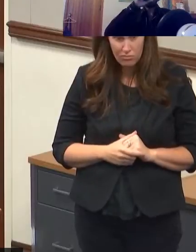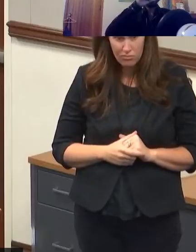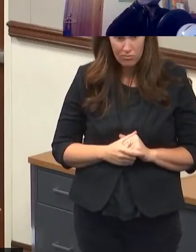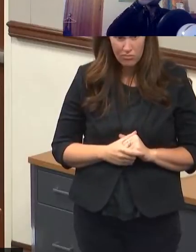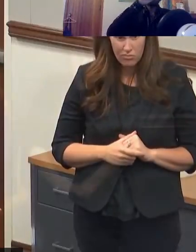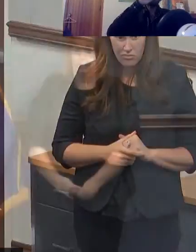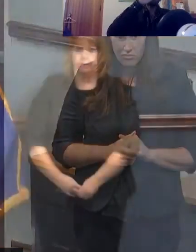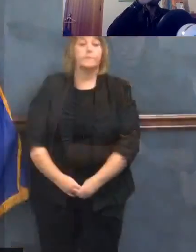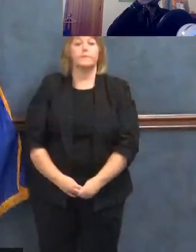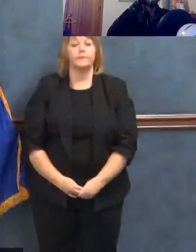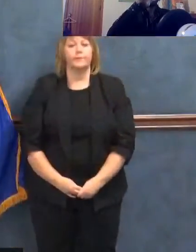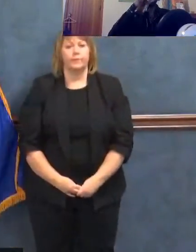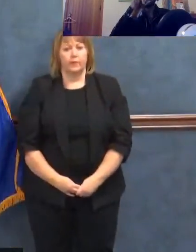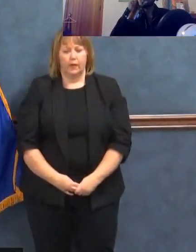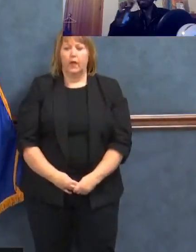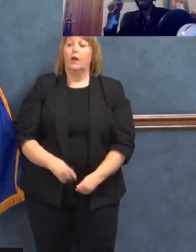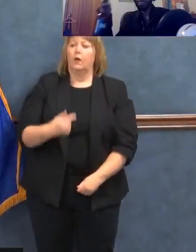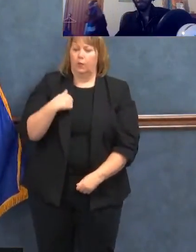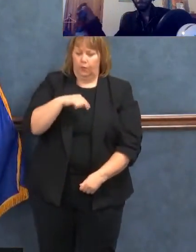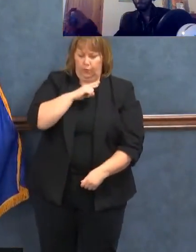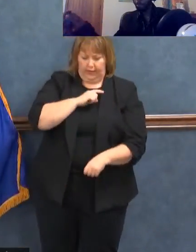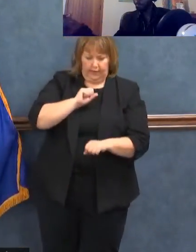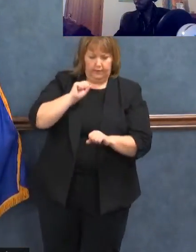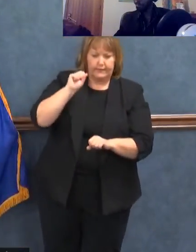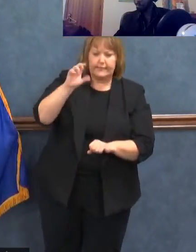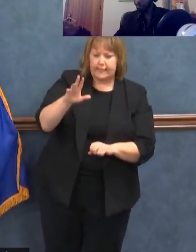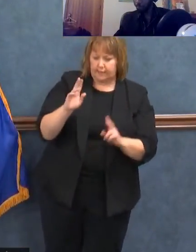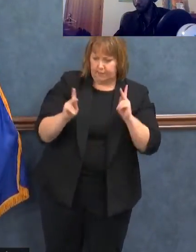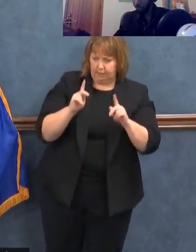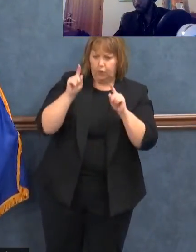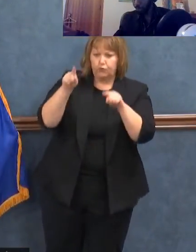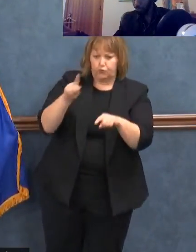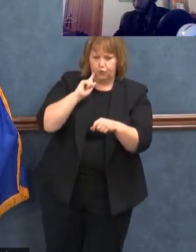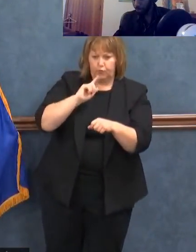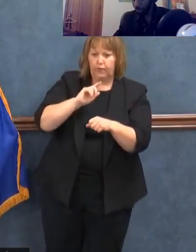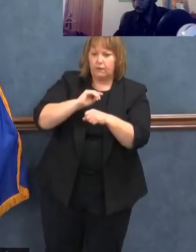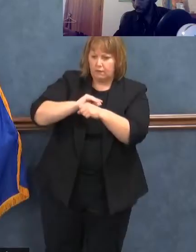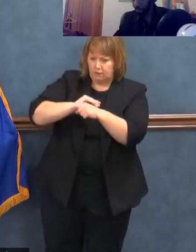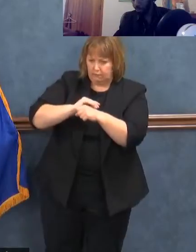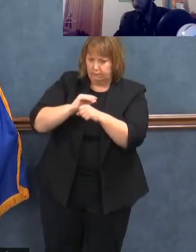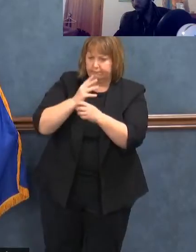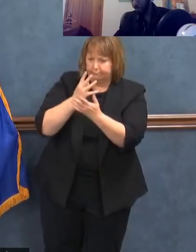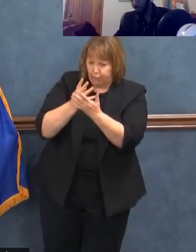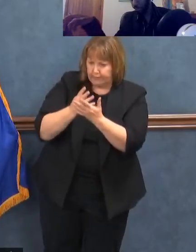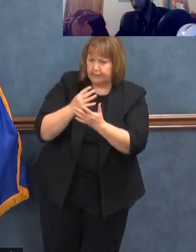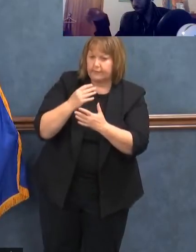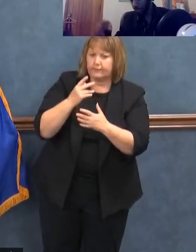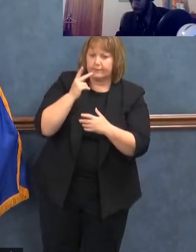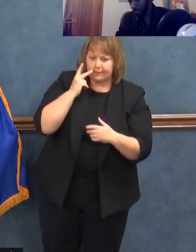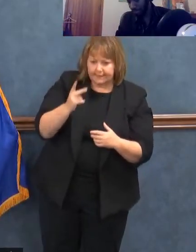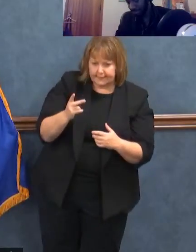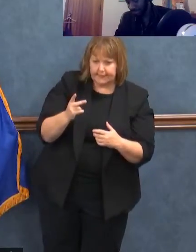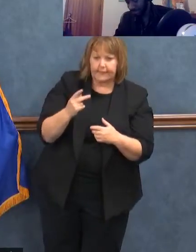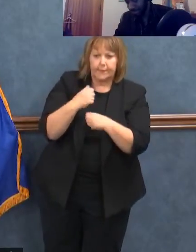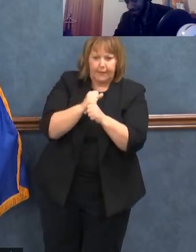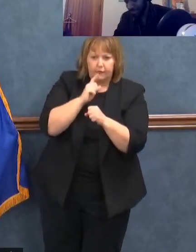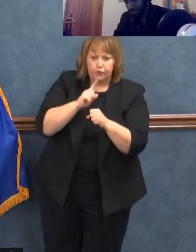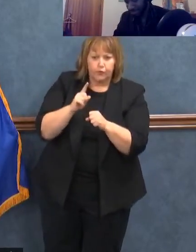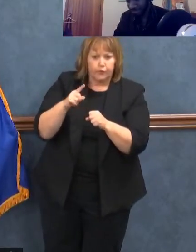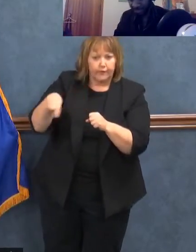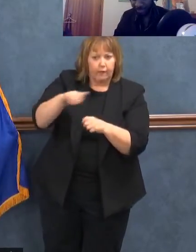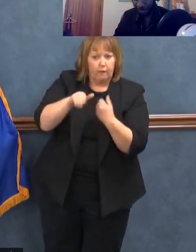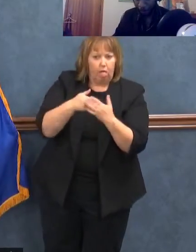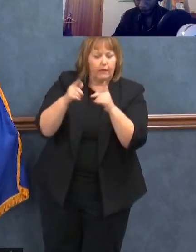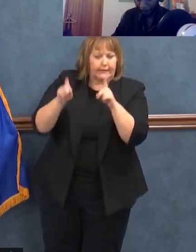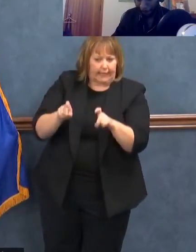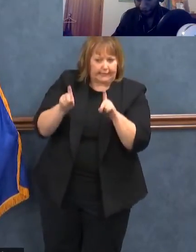those prisons to make sure that they're all tested. We're going to do everything we can. That's why they were tested, and I think we found 69 or 70 positives.